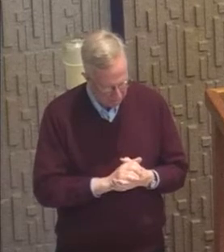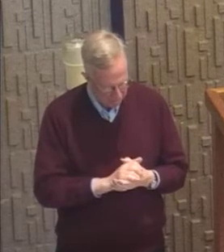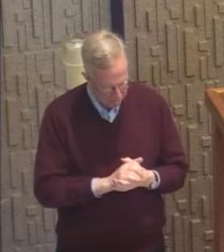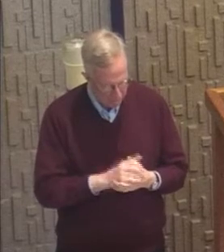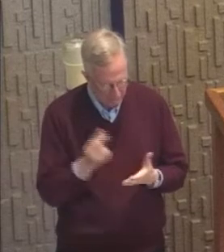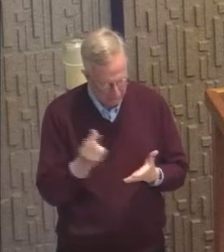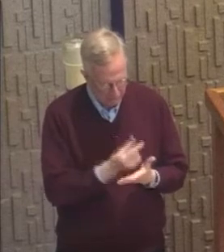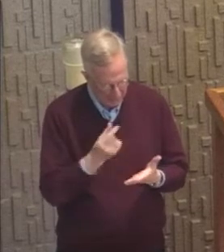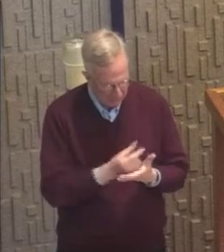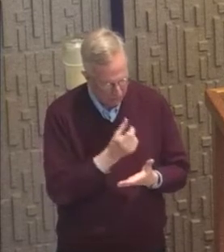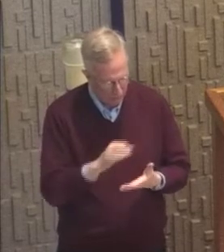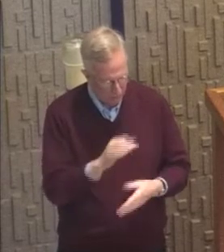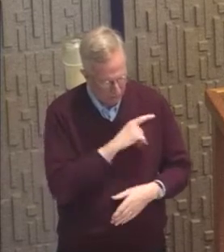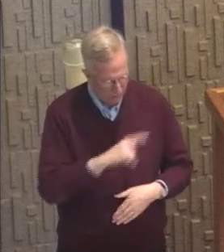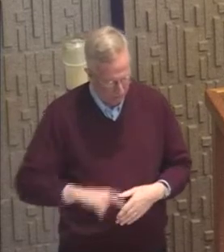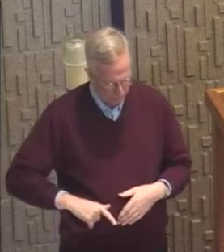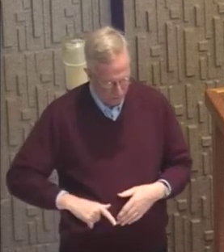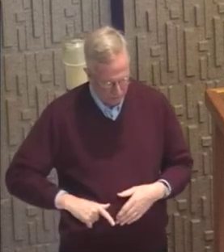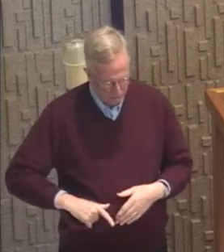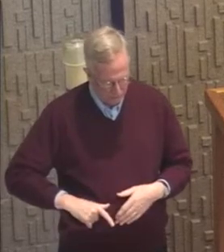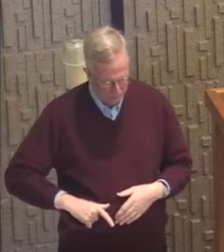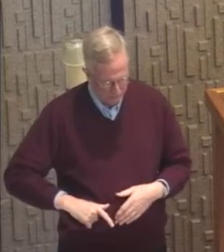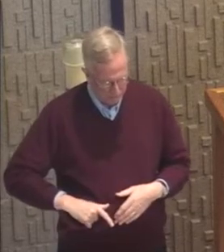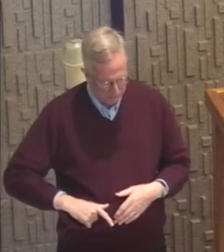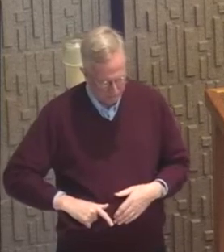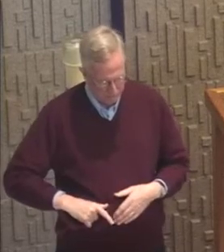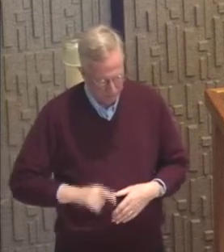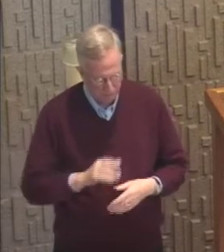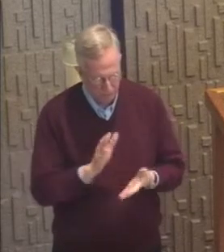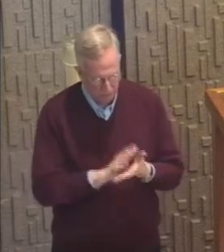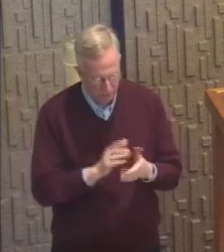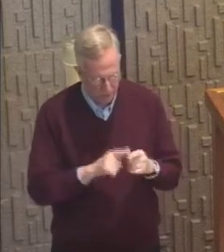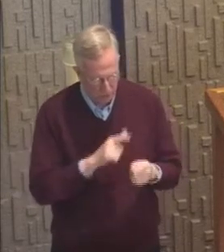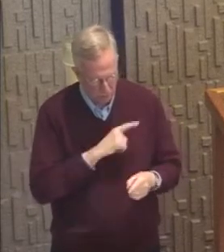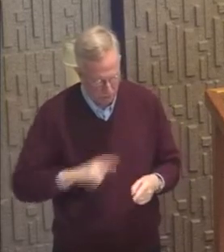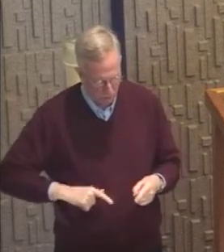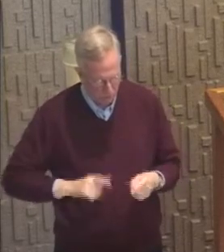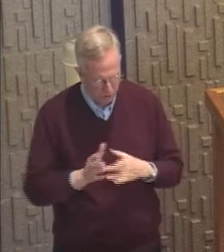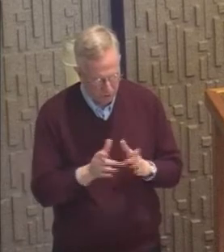The gospel of the Lord. Praise to you, Lord Jesus.